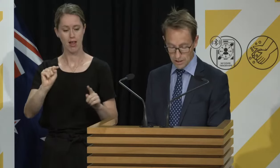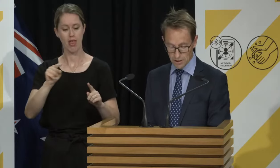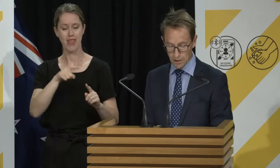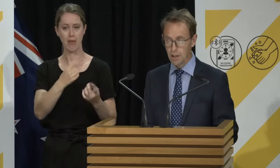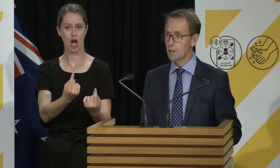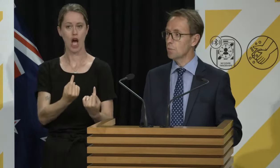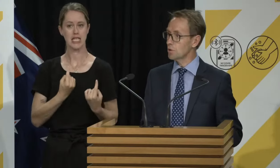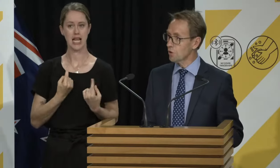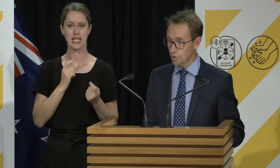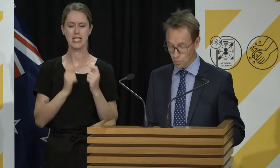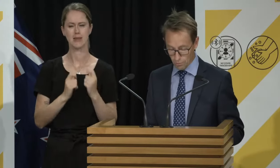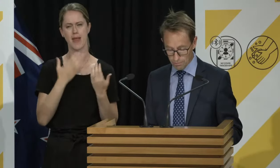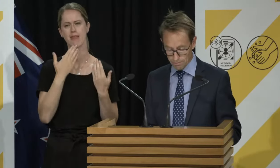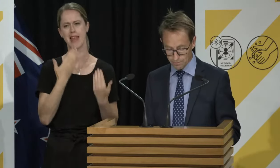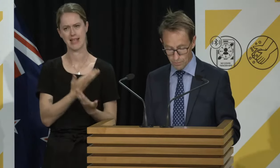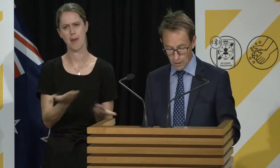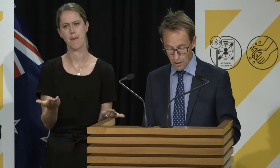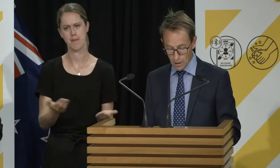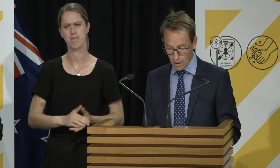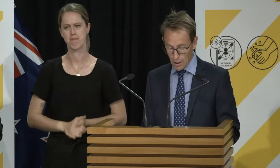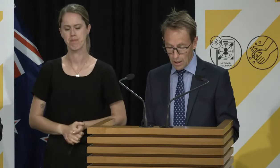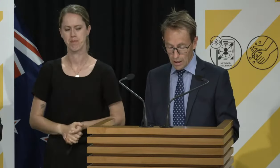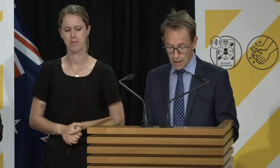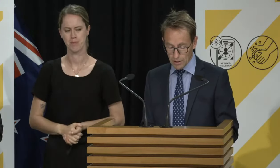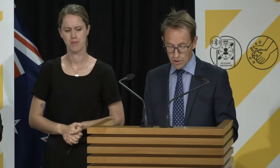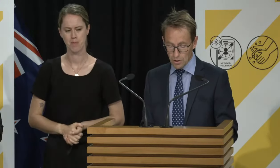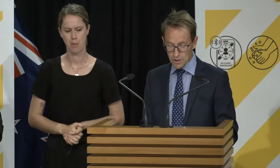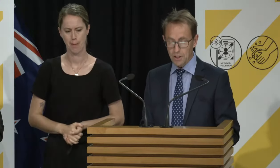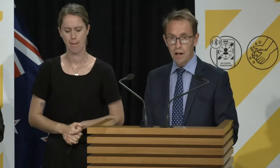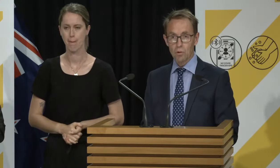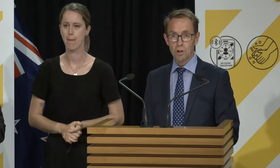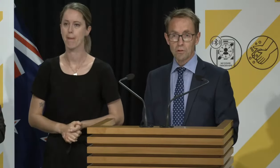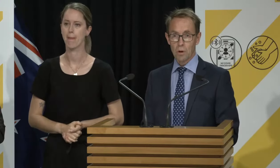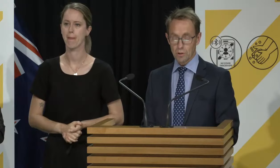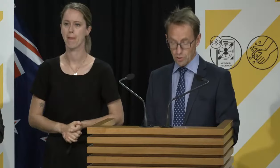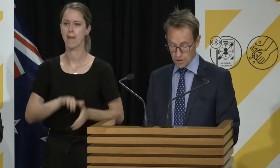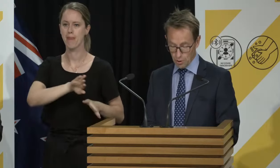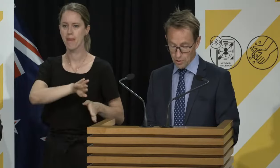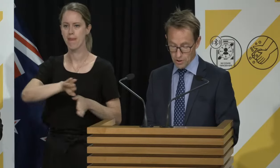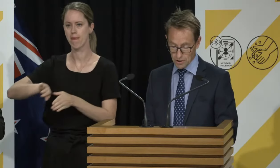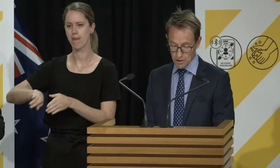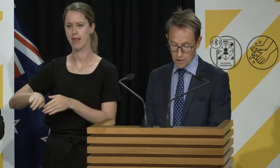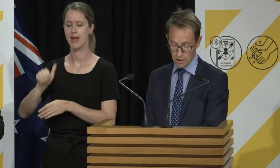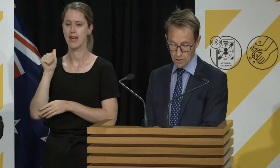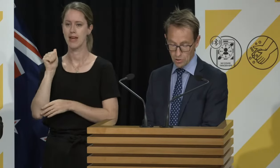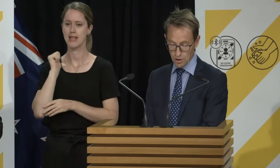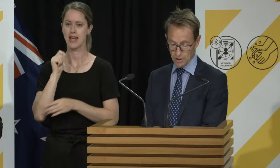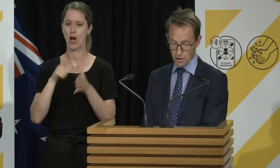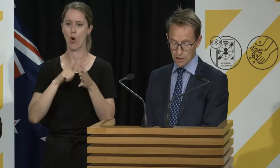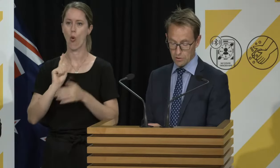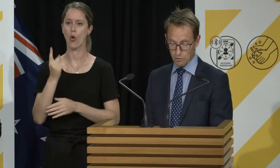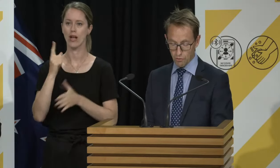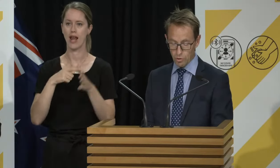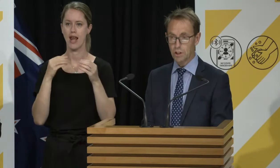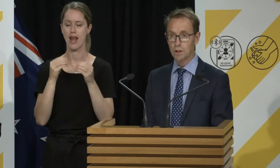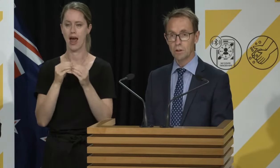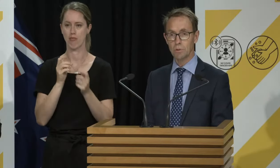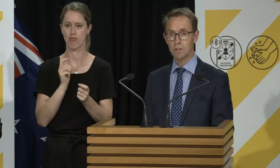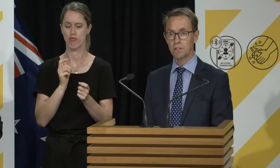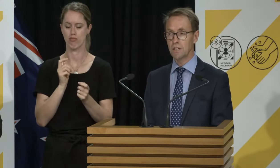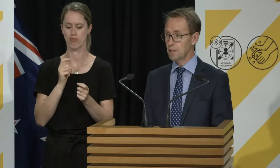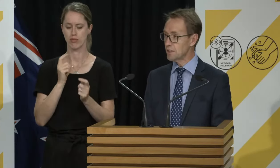have been tested, and I want to thank all of them. So yesterday our Auckland laboratories processed